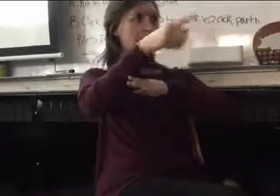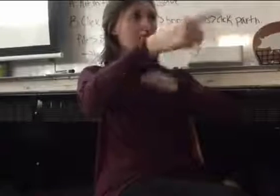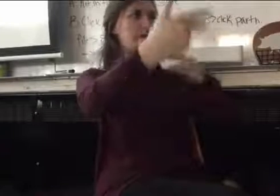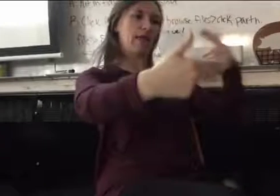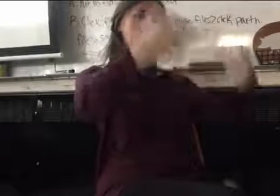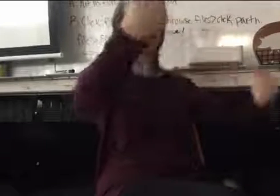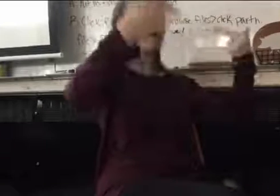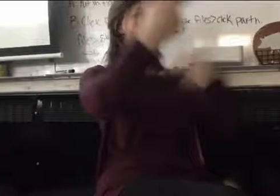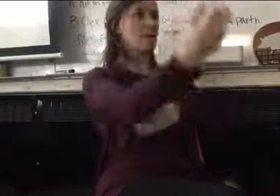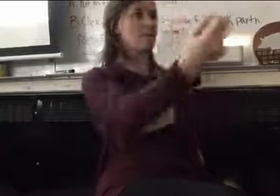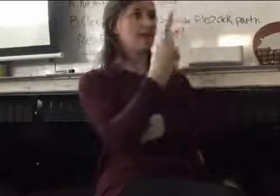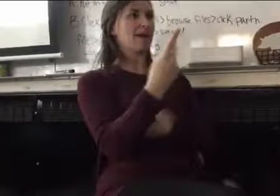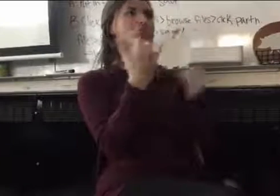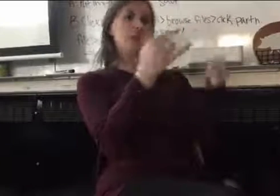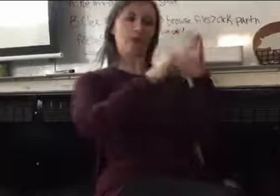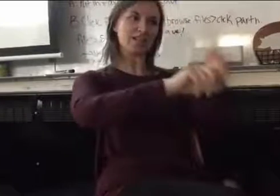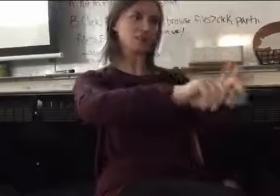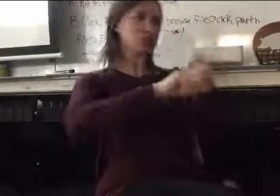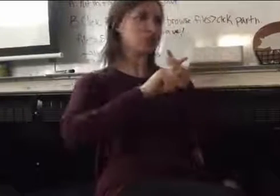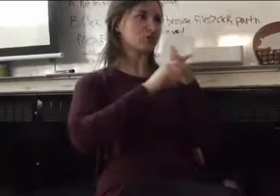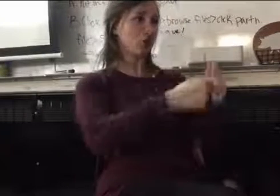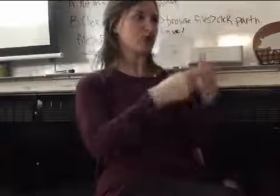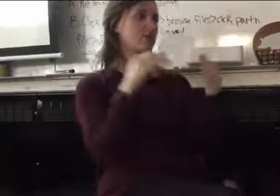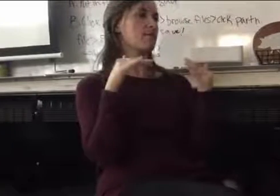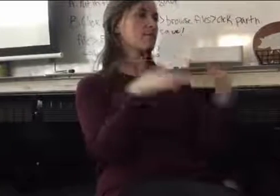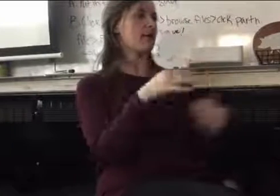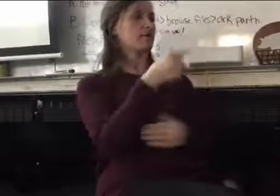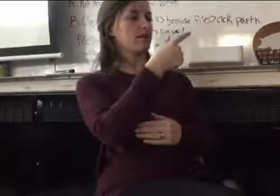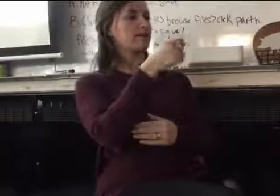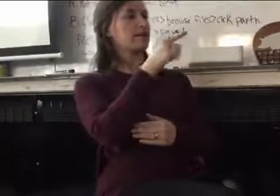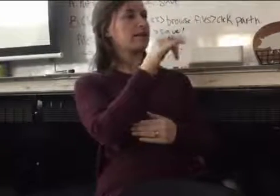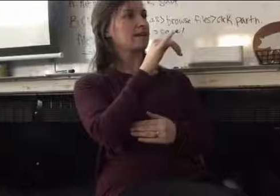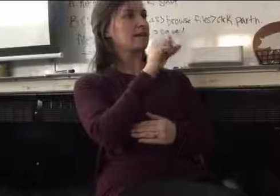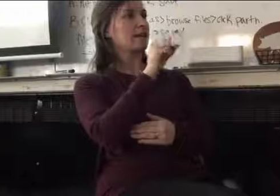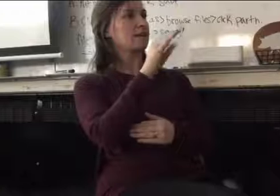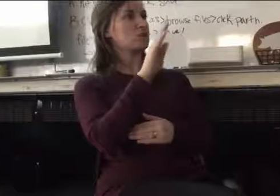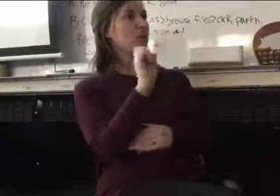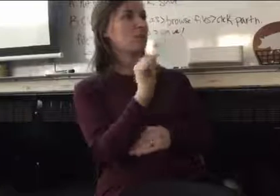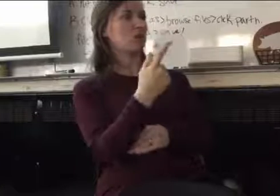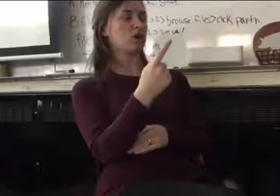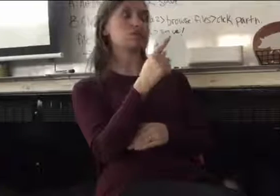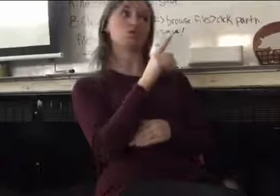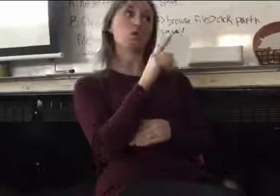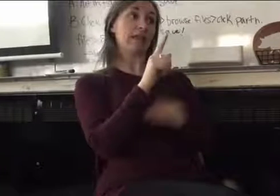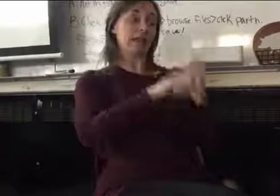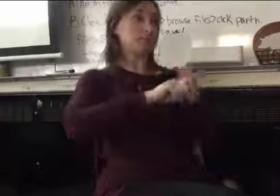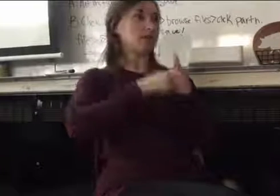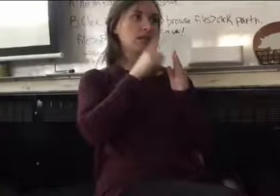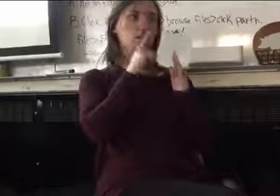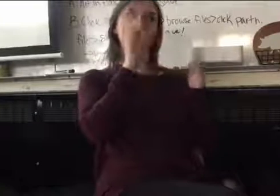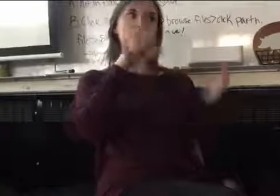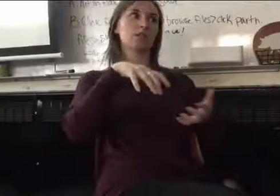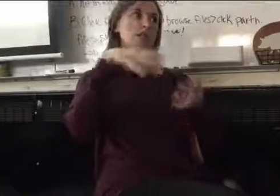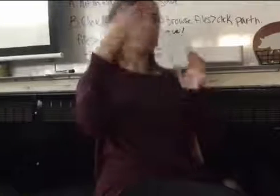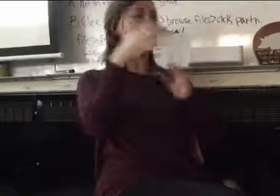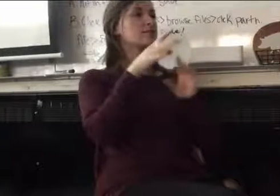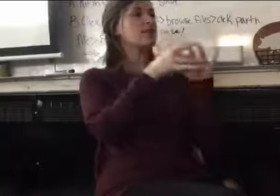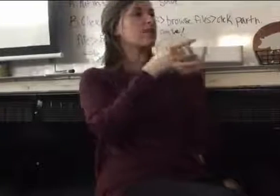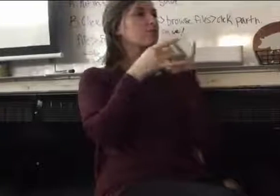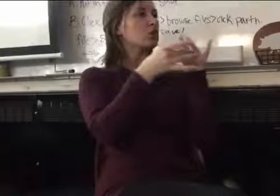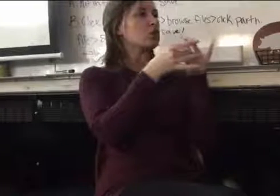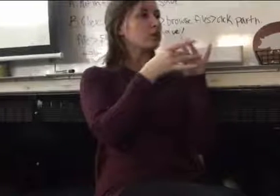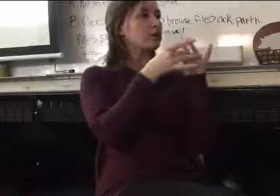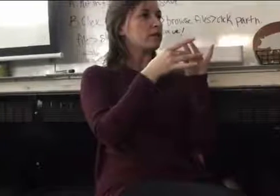begin the Battle of Gettysburg. Now, the first day was actually kind of a mess for the Union. They actually had to pull back.